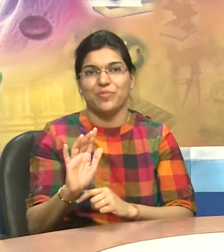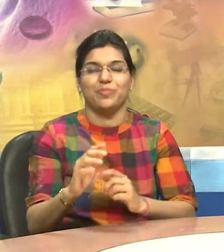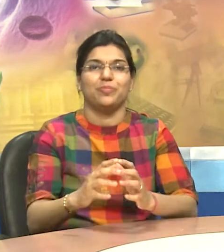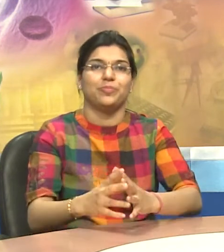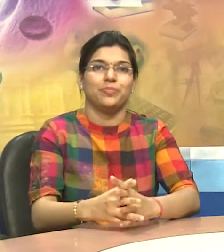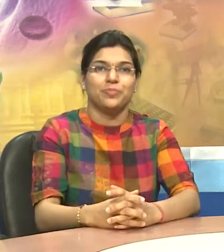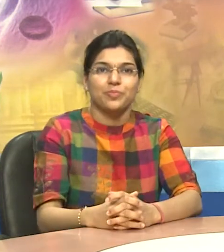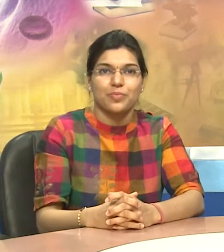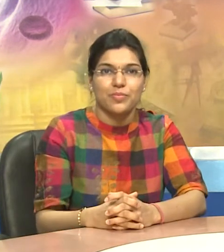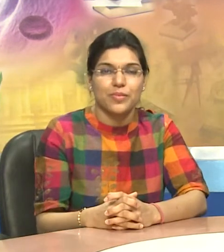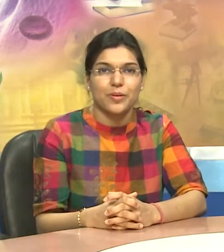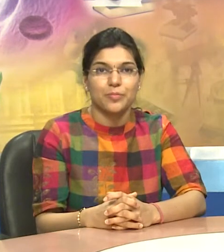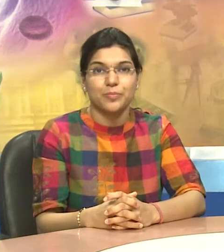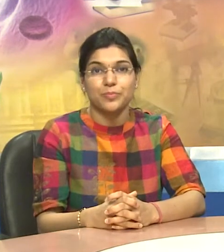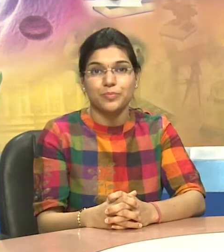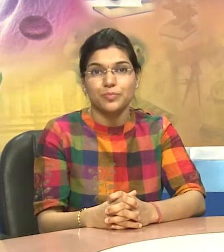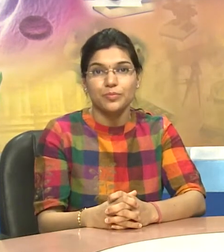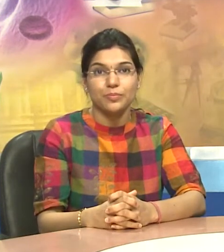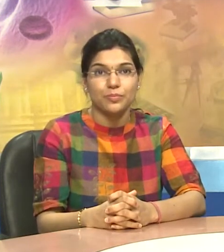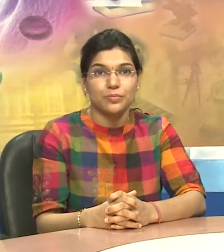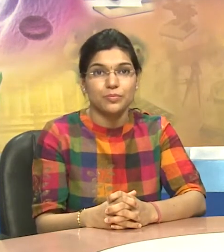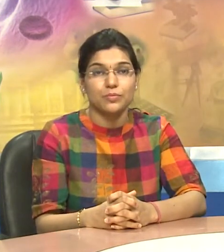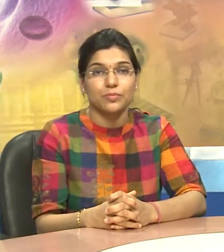because of the exposure of loud noise.